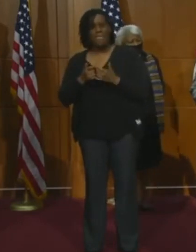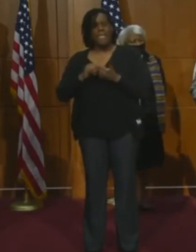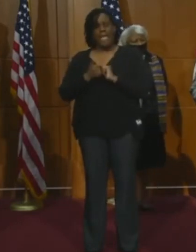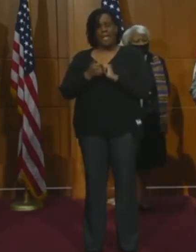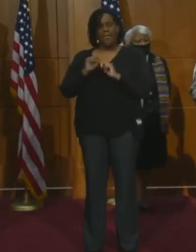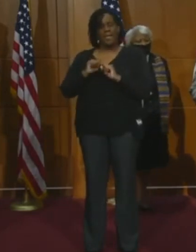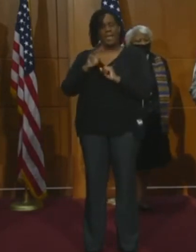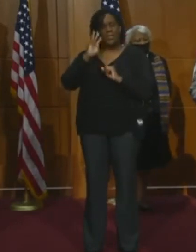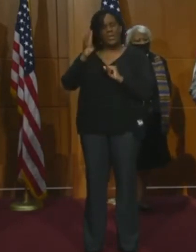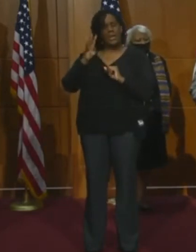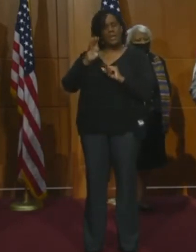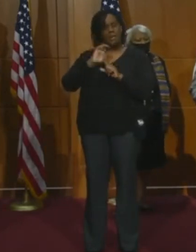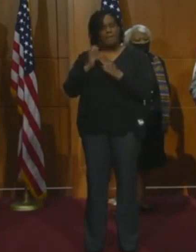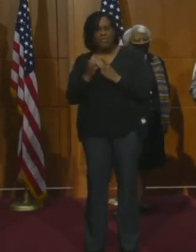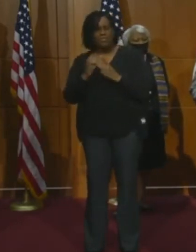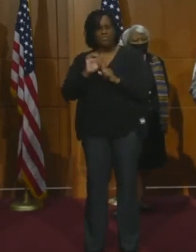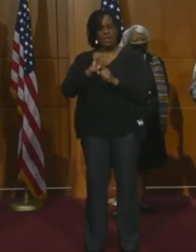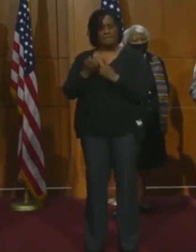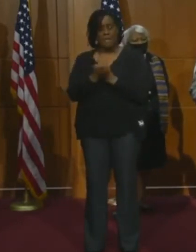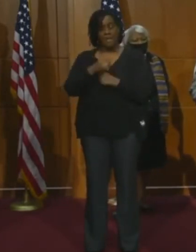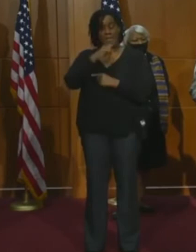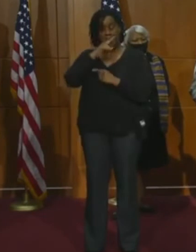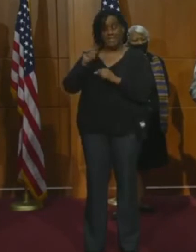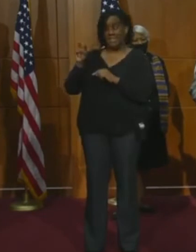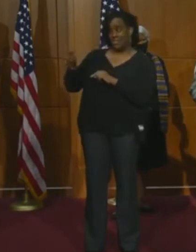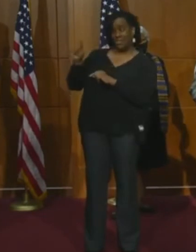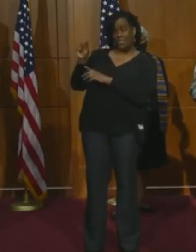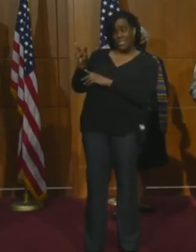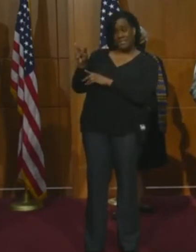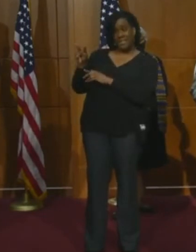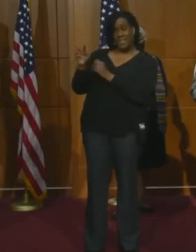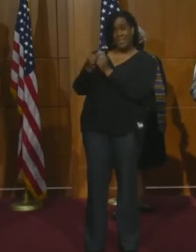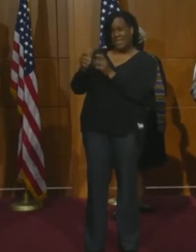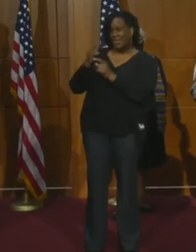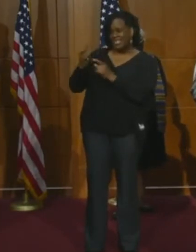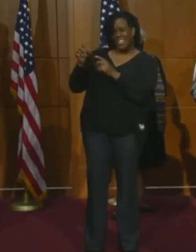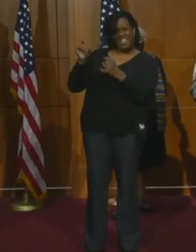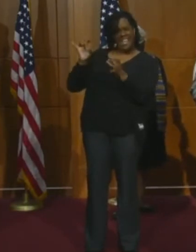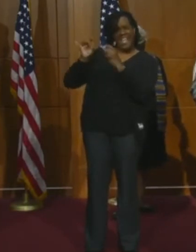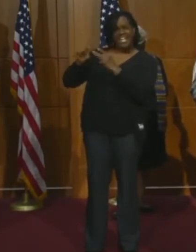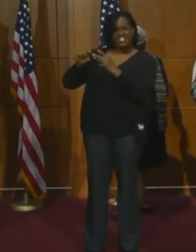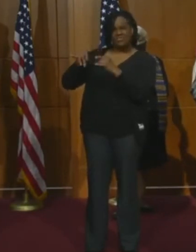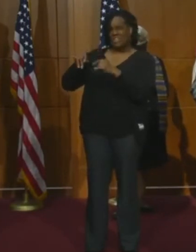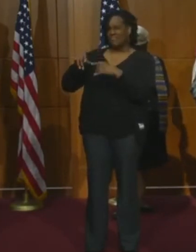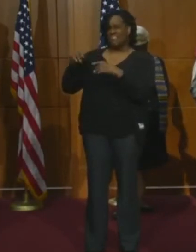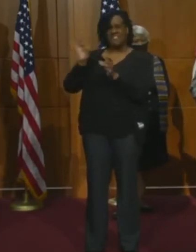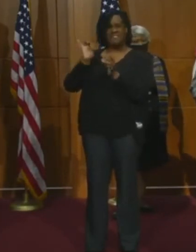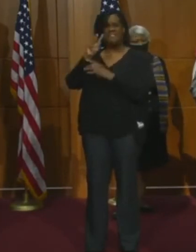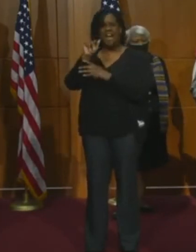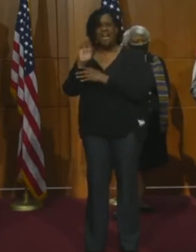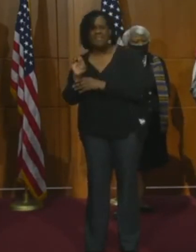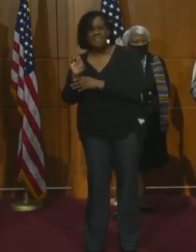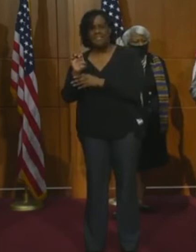children can turn on the television and watch a wholesome show rather than viewing constant hatred, bitterness, violence,